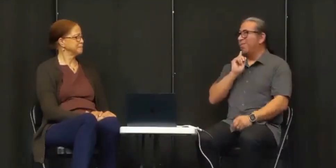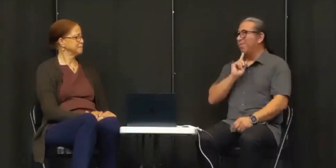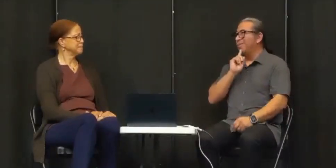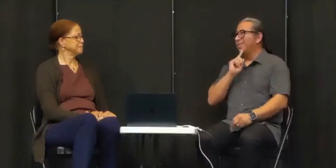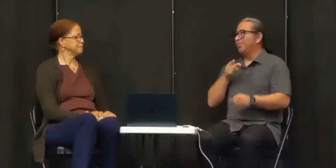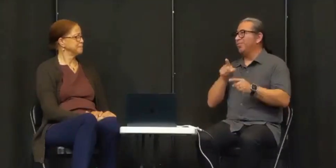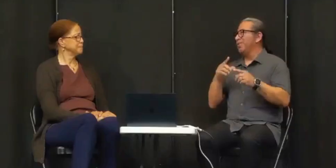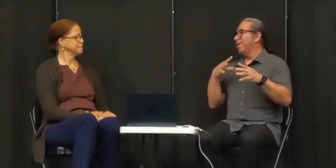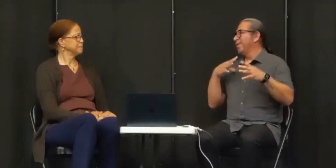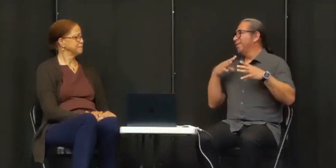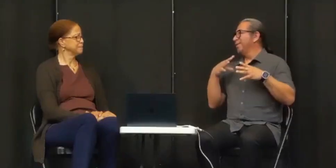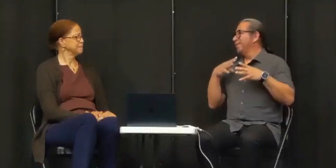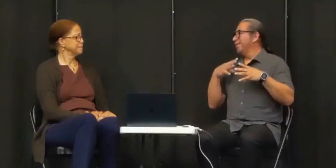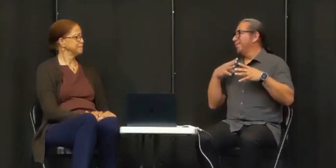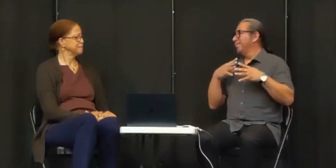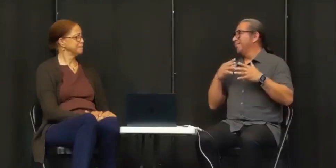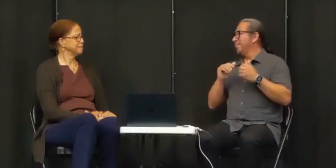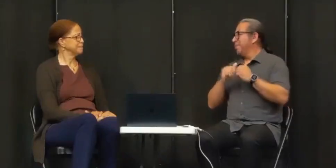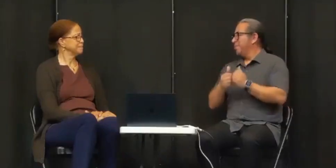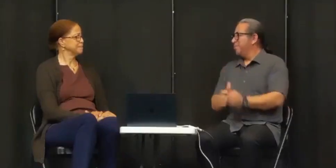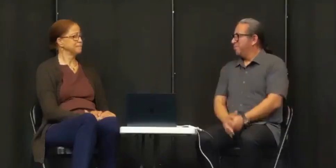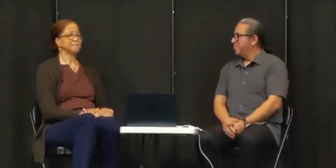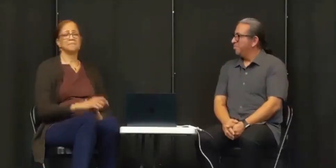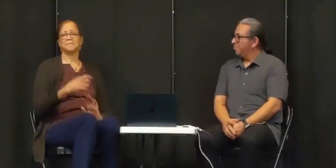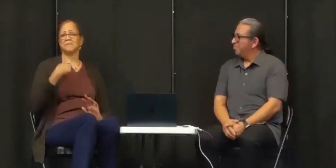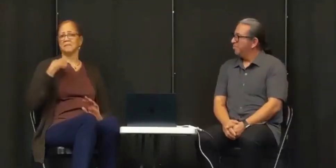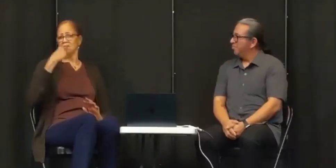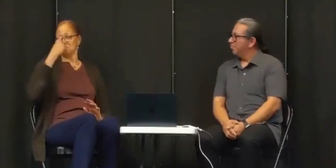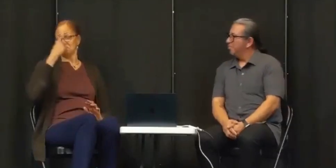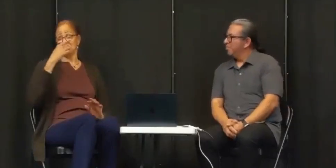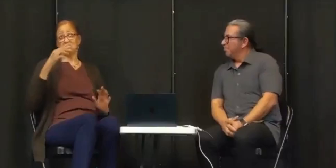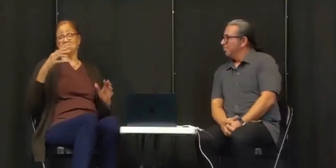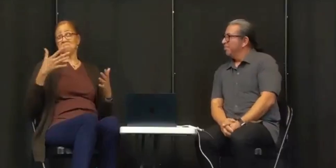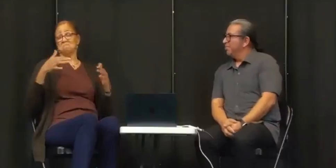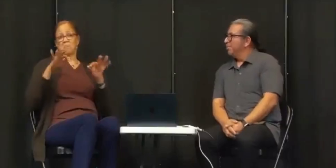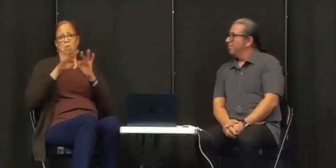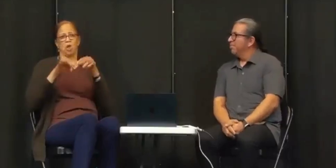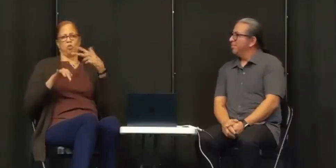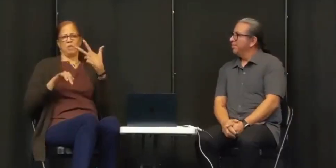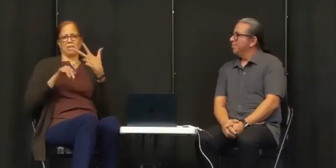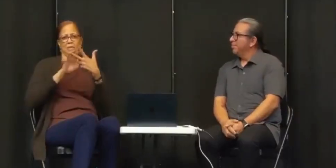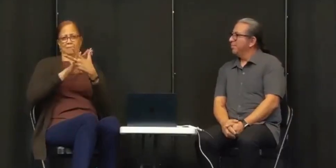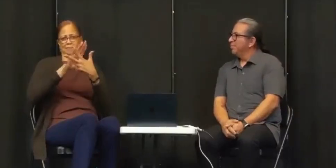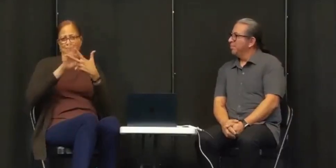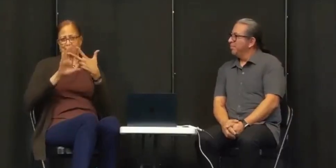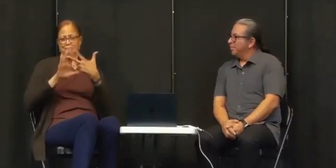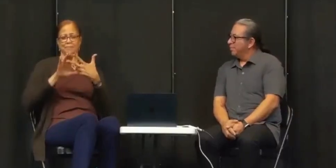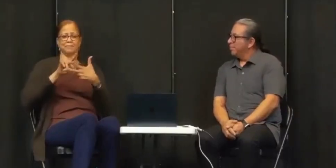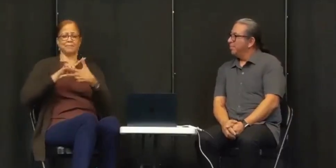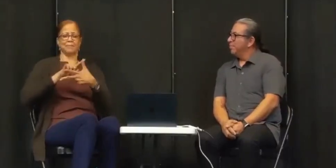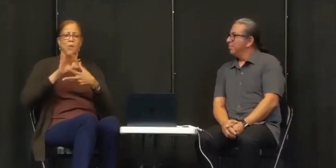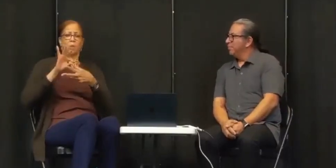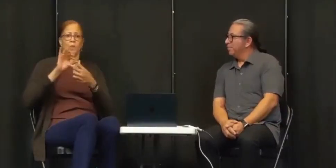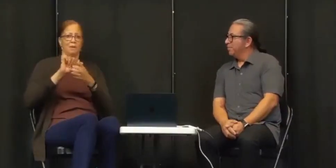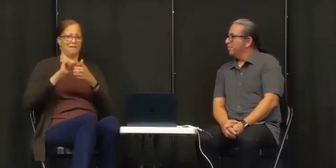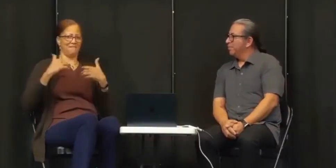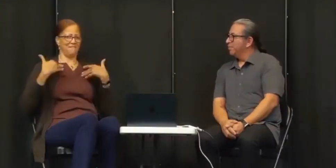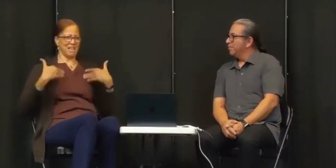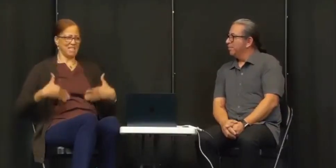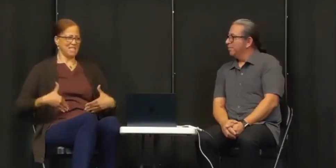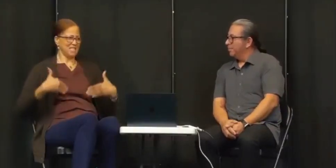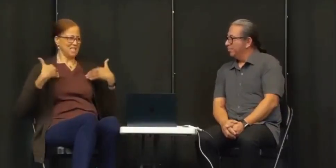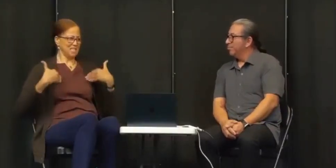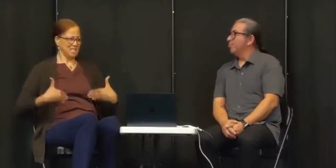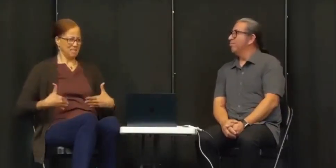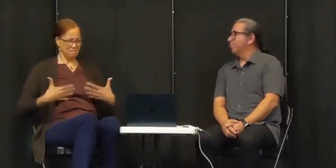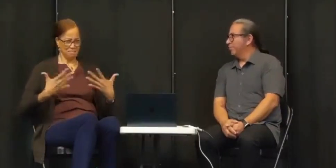You know, what are some practical coping skills to manage sadness and loneliness during the holidays? Well, I'd say there's 3